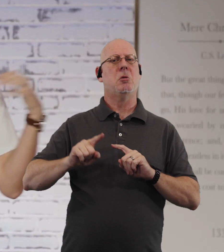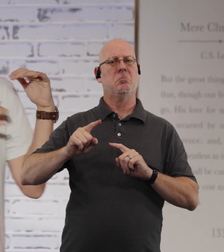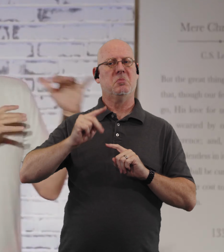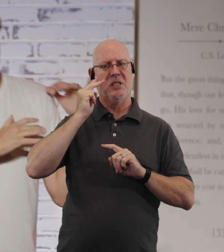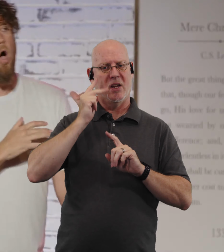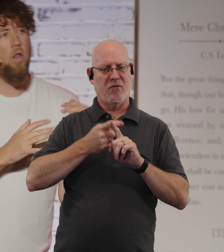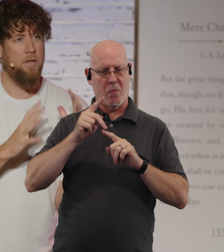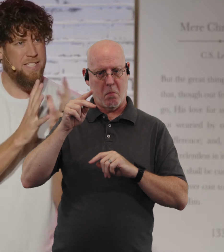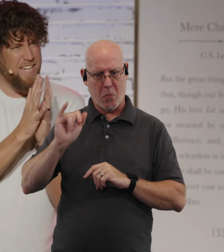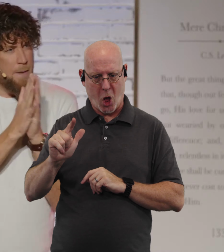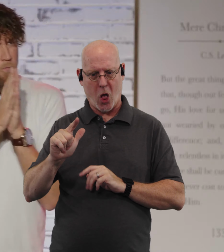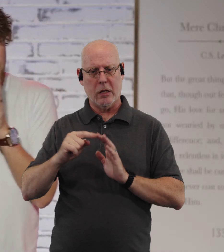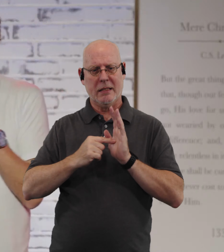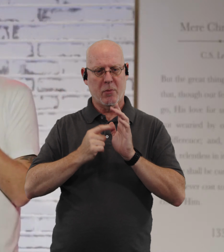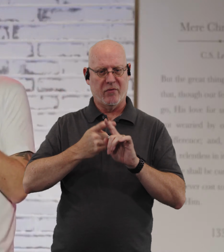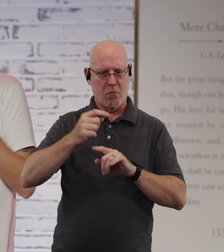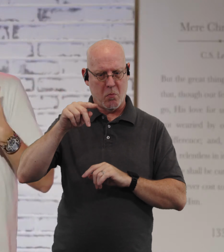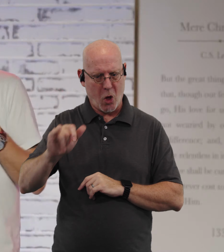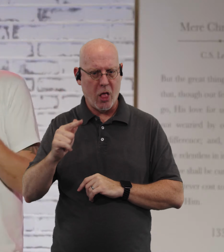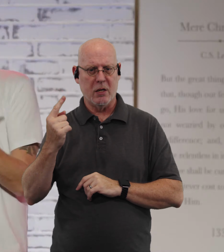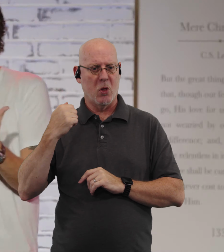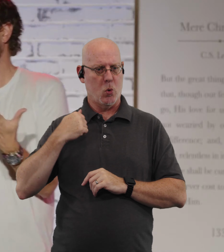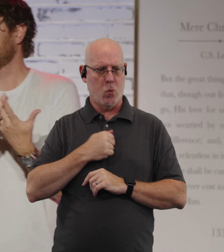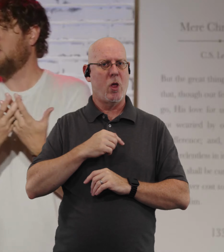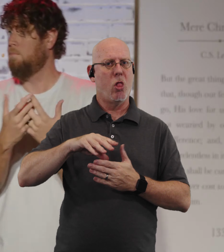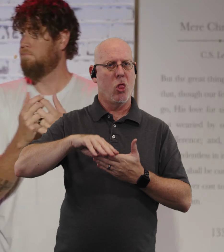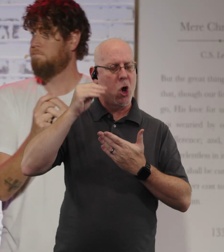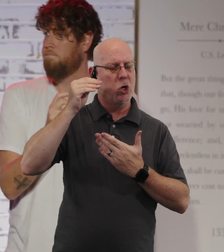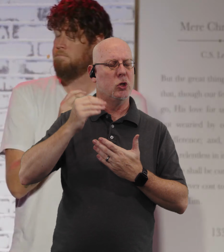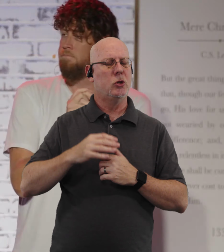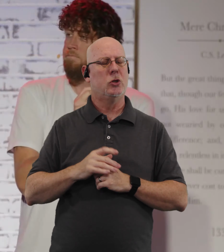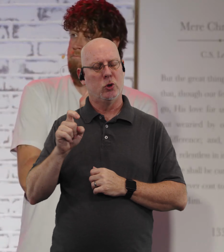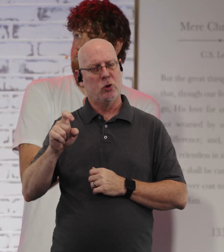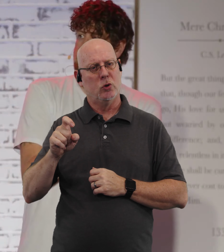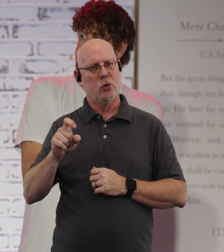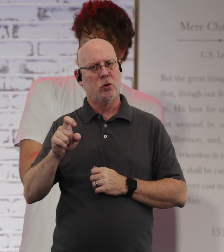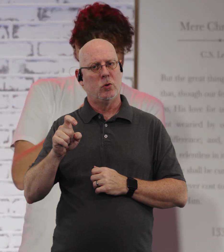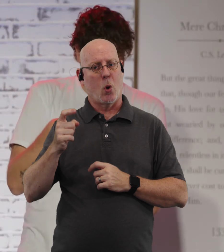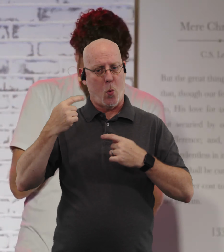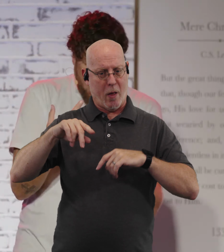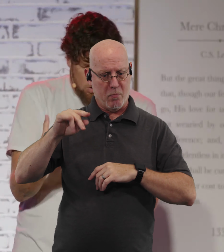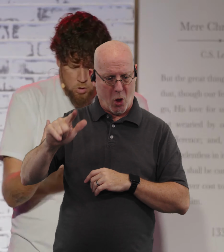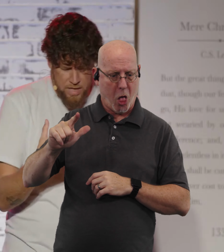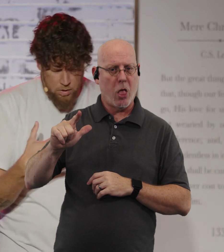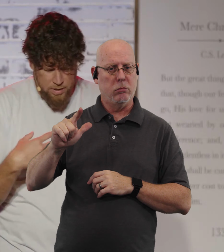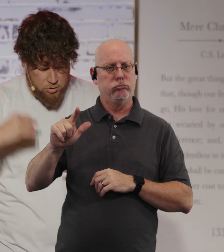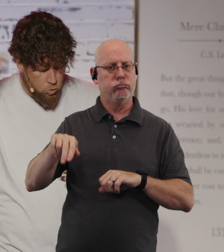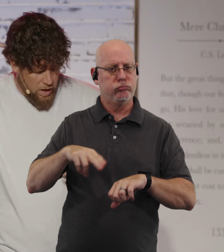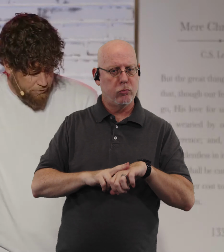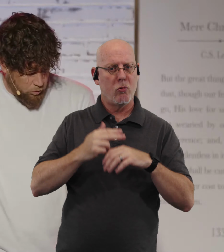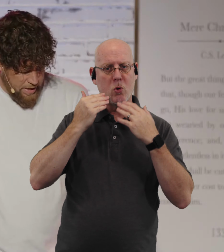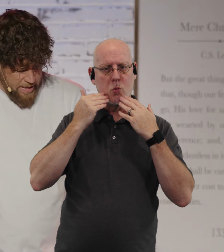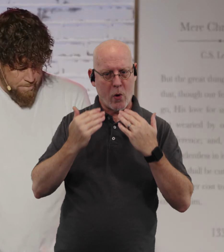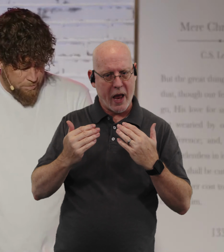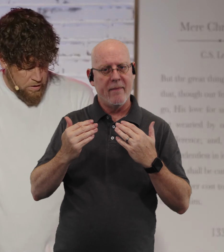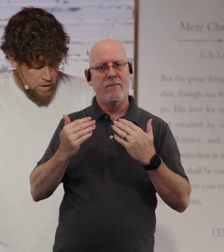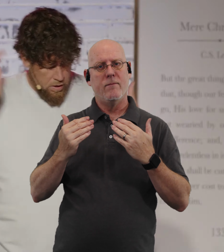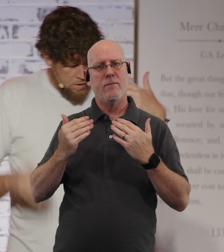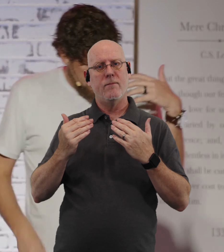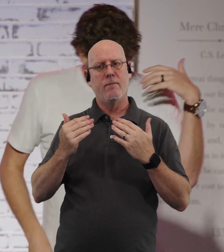what we see from Paul here, the example from Paul, is something that we should all learn from. That while Paul no doubt is grateful that